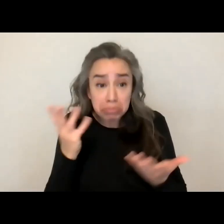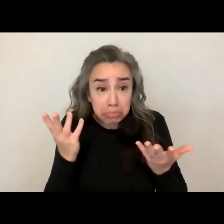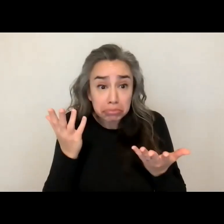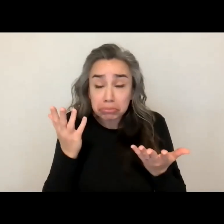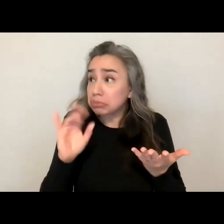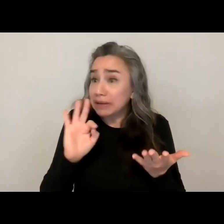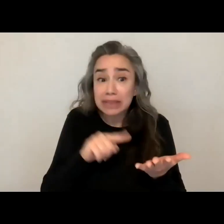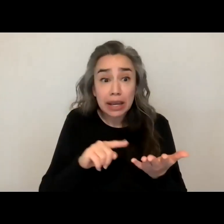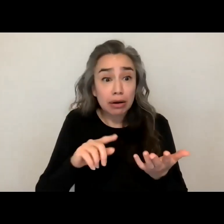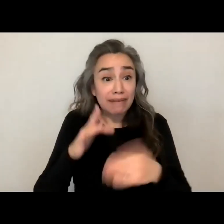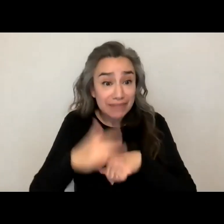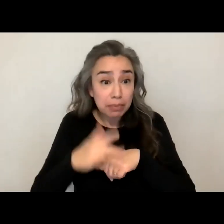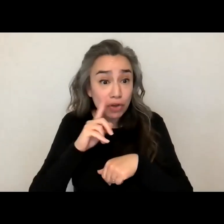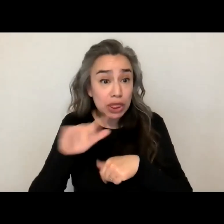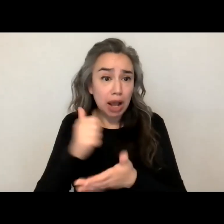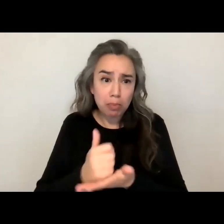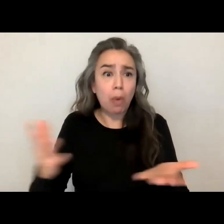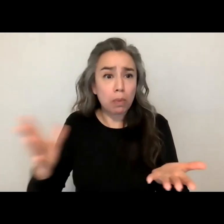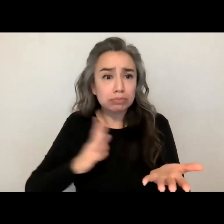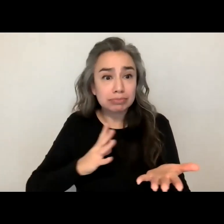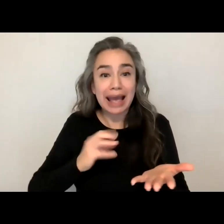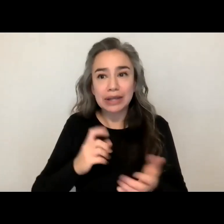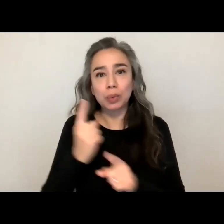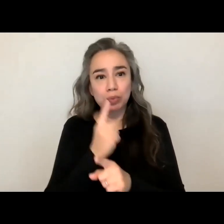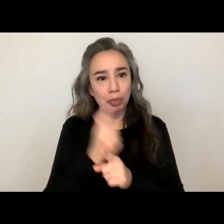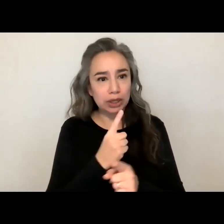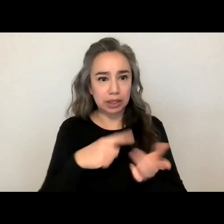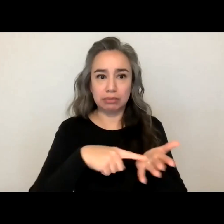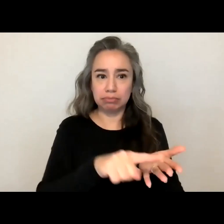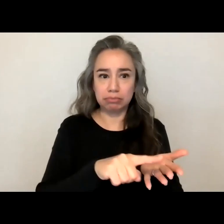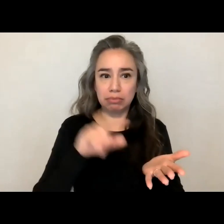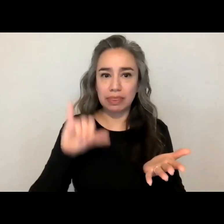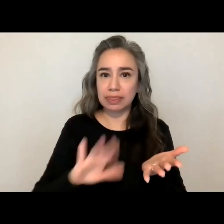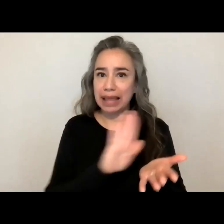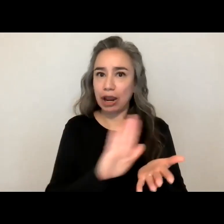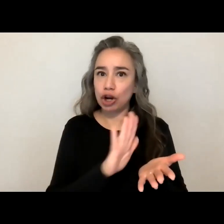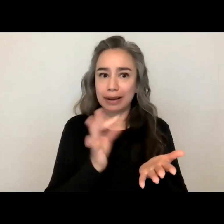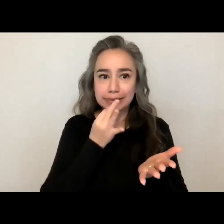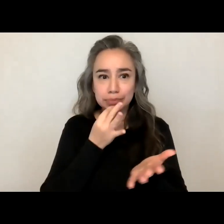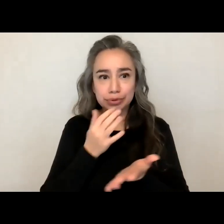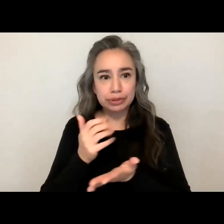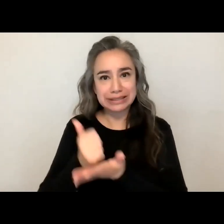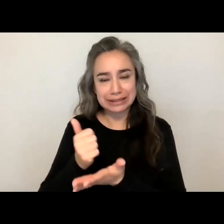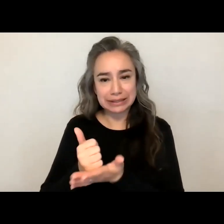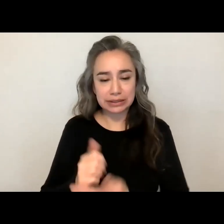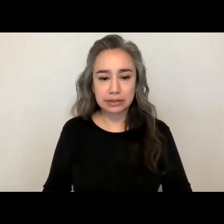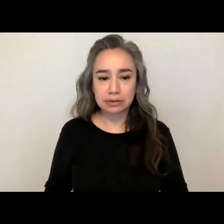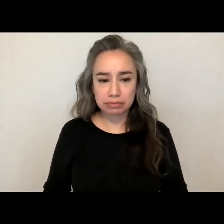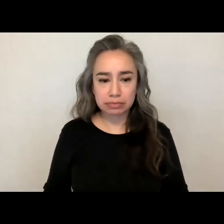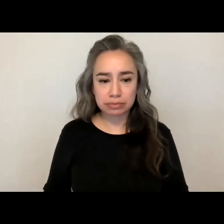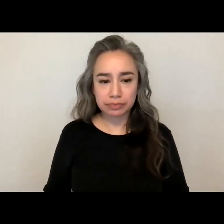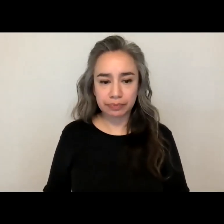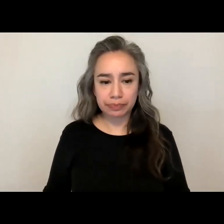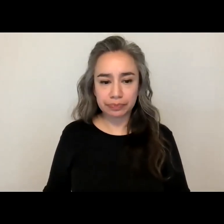that help and you can appropriately reward that expert assistance. But part of it too is I think there's this kind